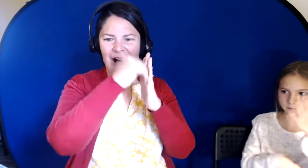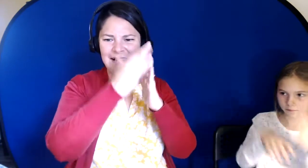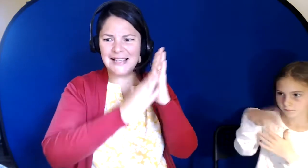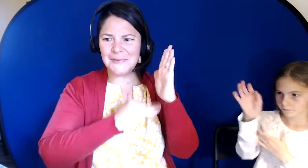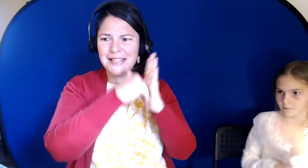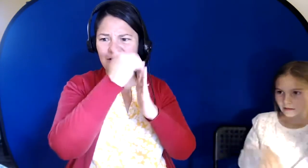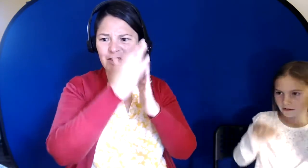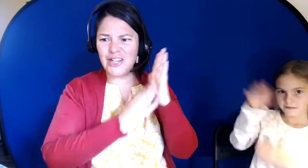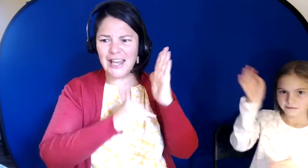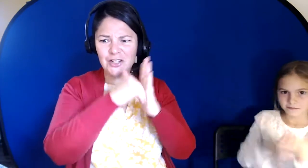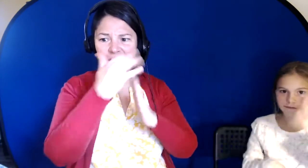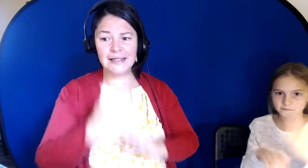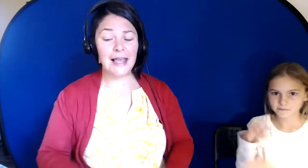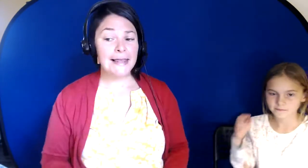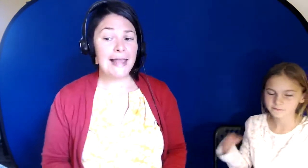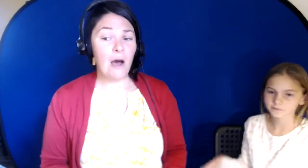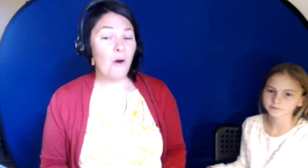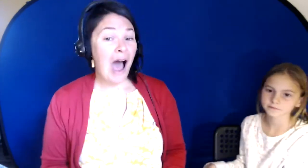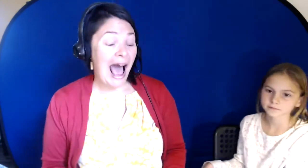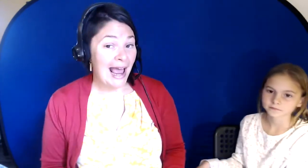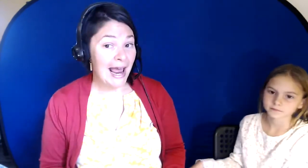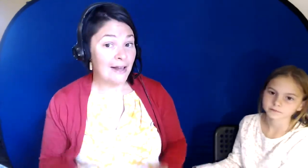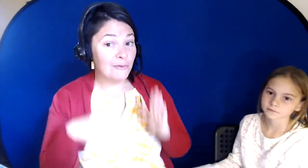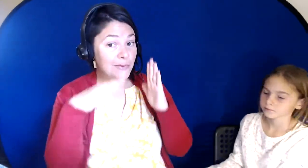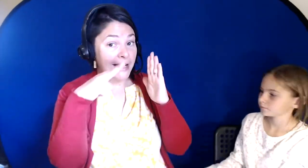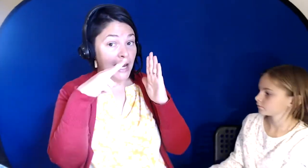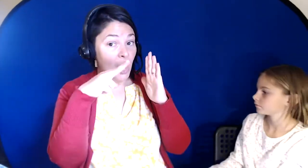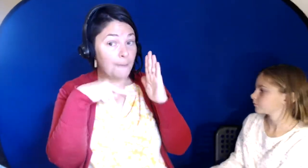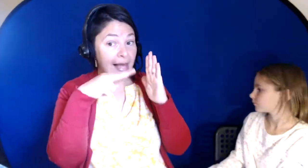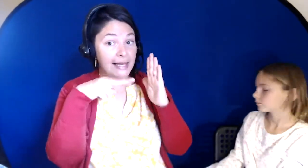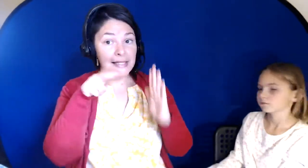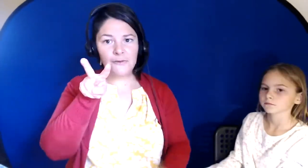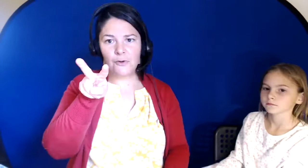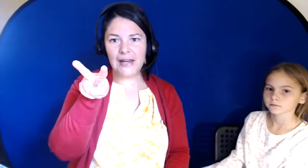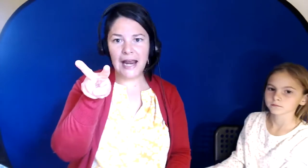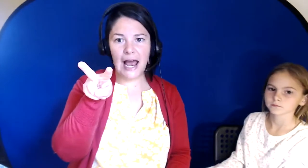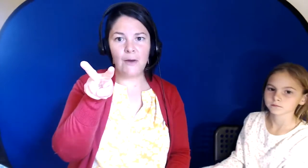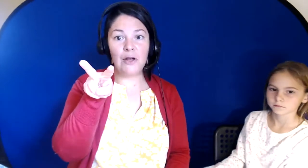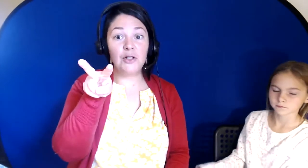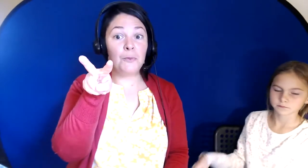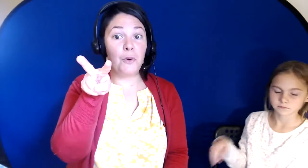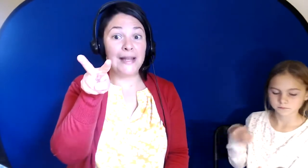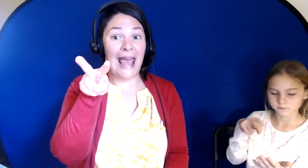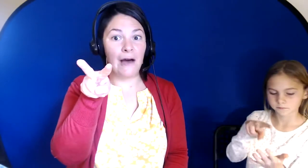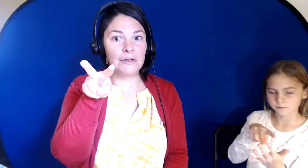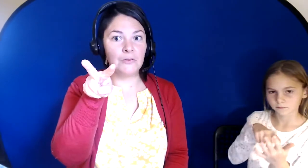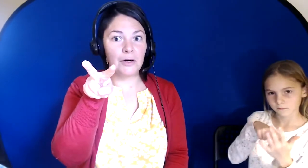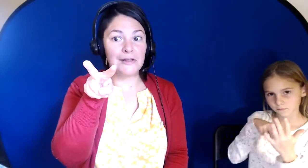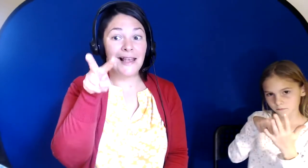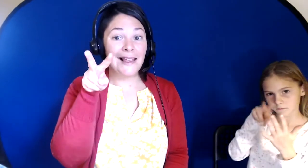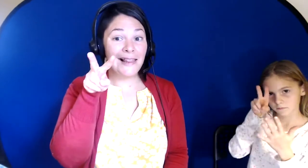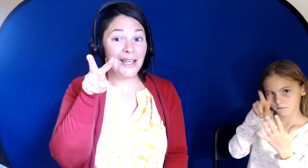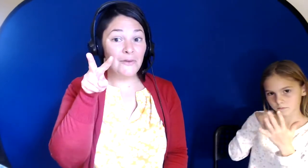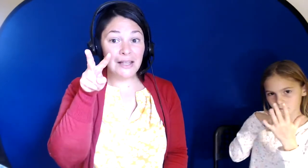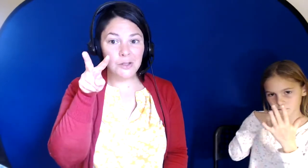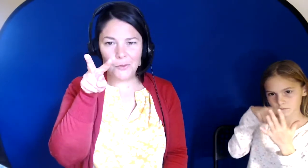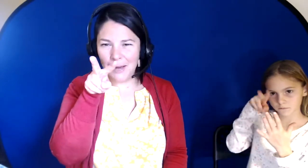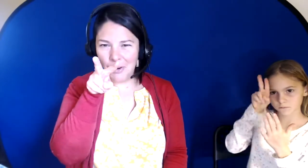Awesome suggestions. Now, I had reading on my list. For reading, I want you to point out words like you've got two eyeballs